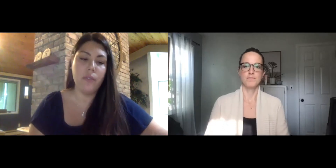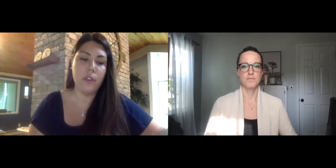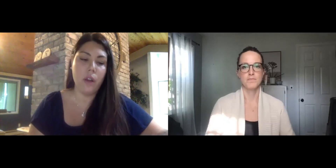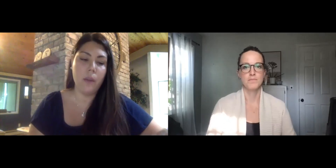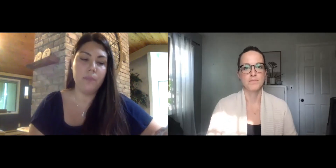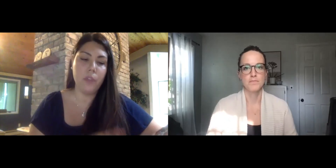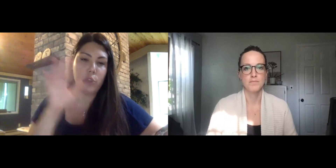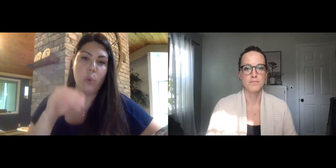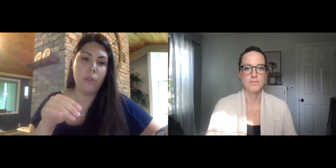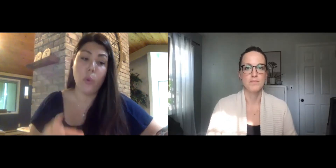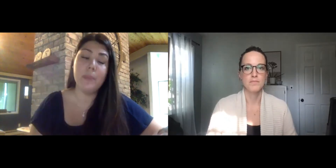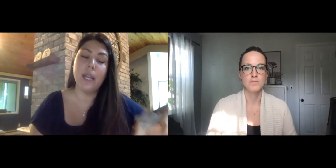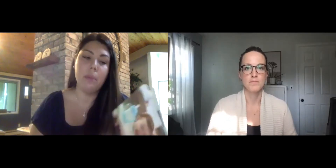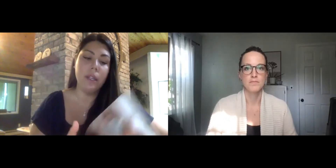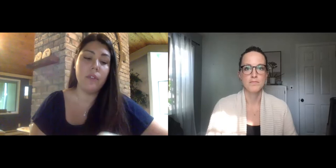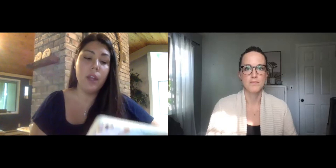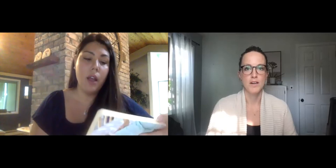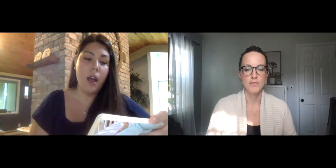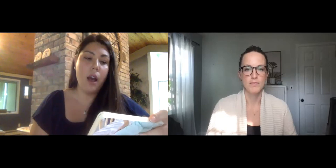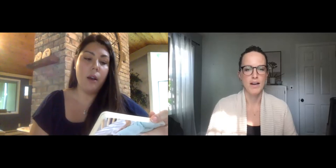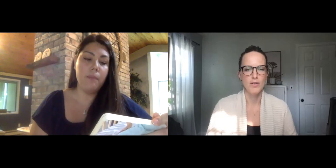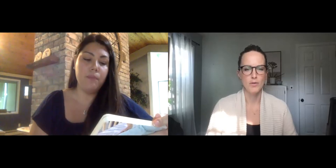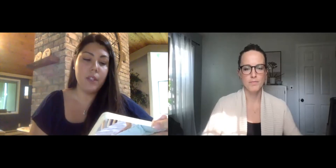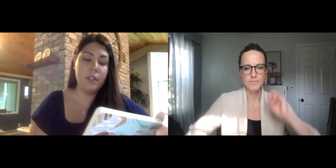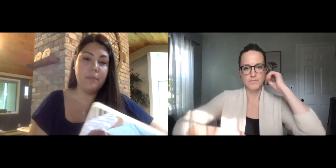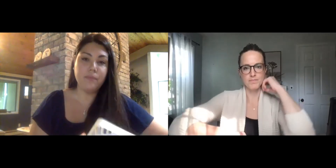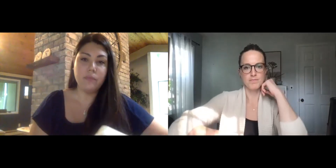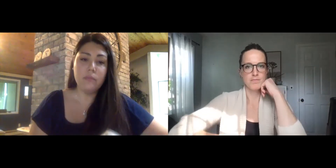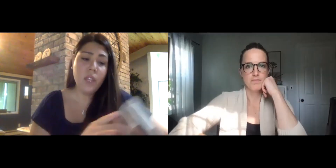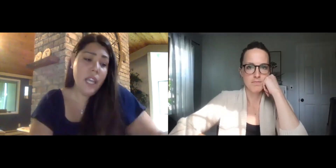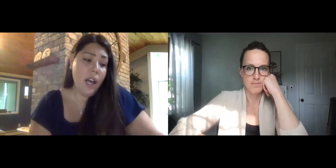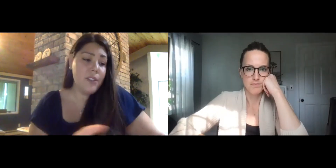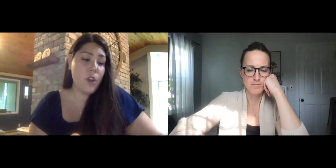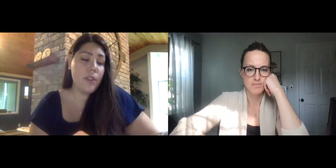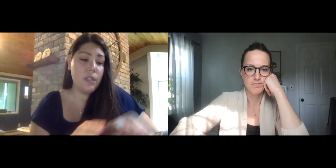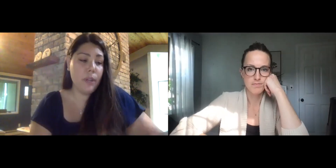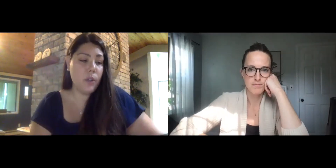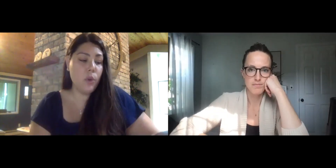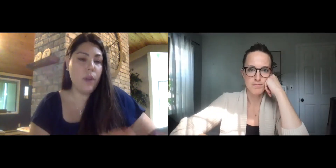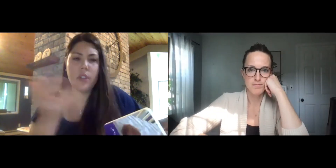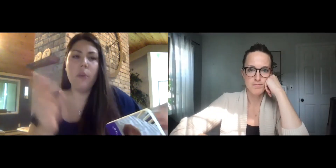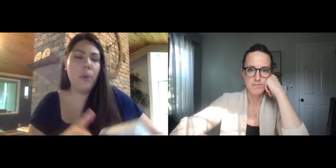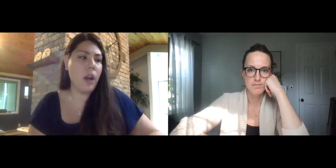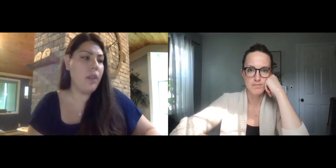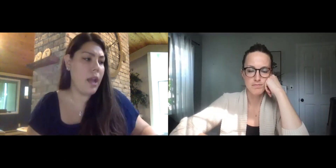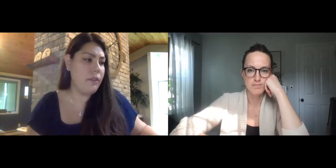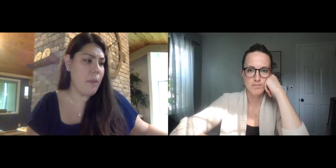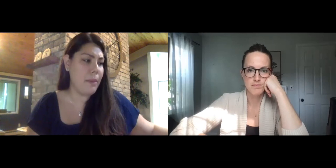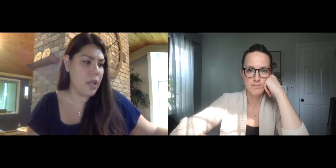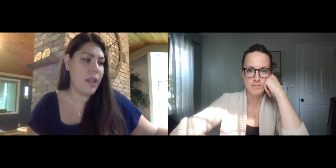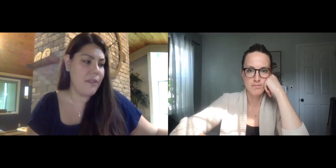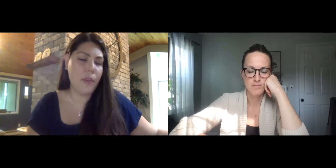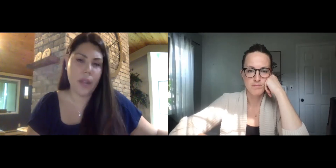their store on their website, I believe. Yeah. I don't know. Yeah. So this is pretty cool. And there's another book online